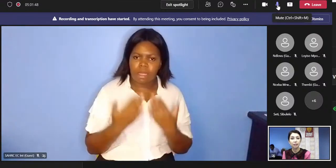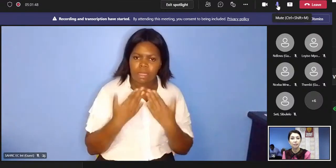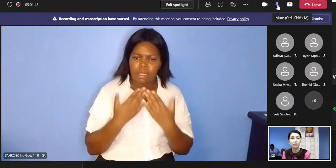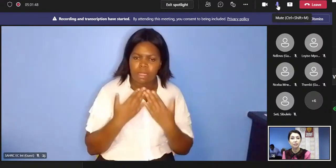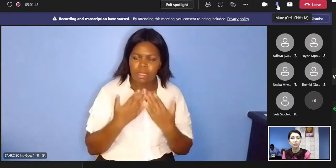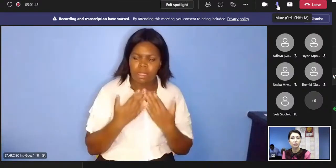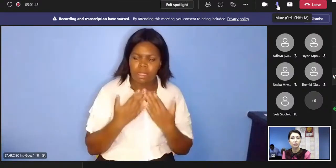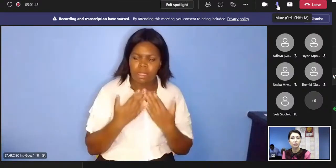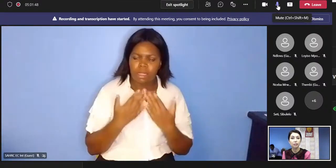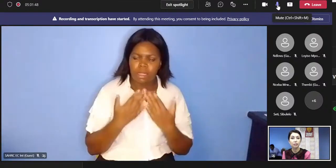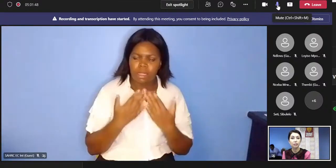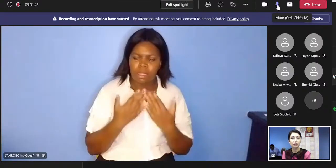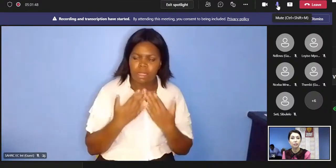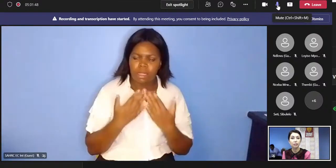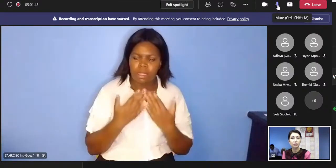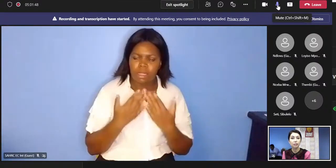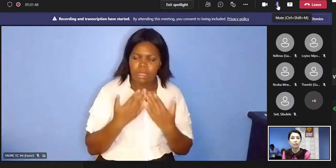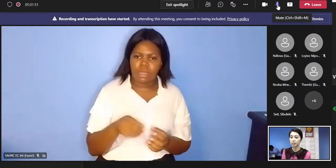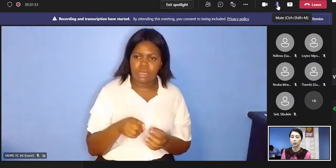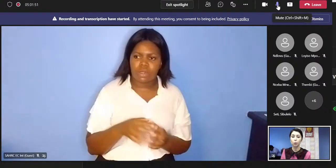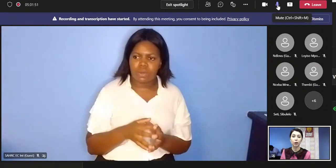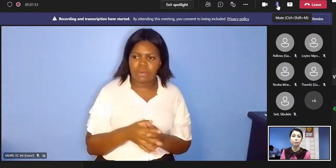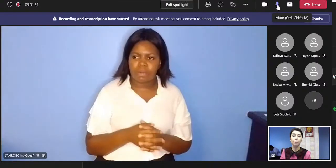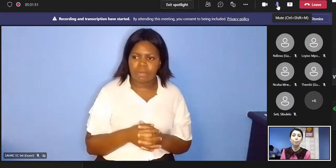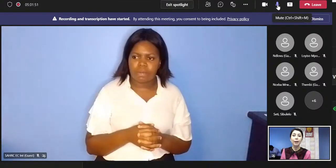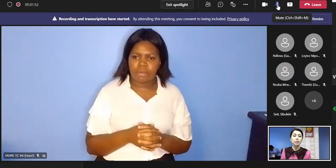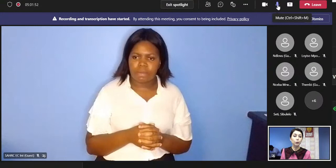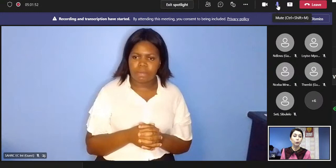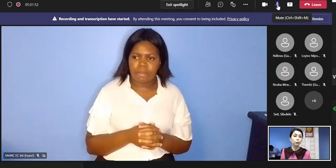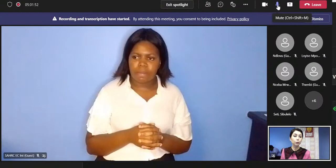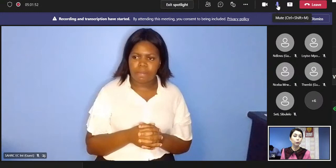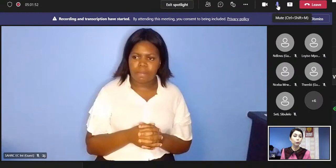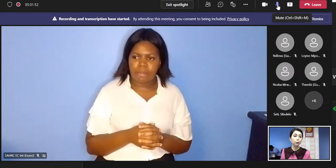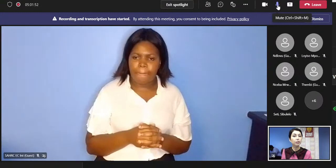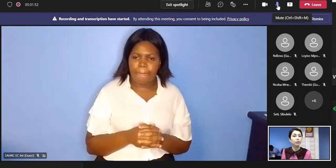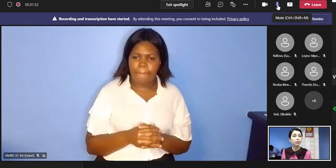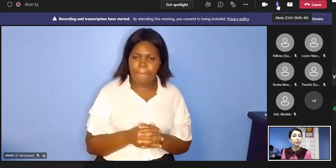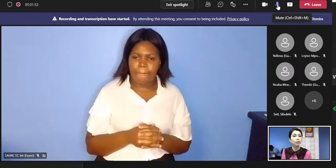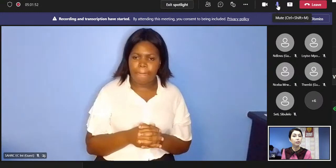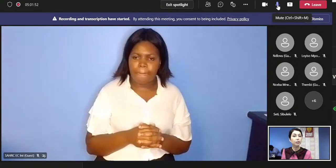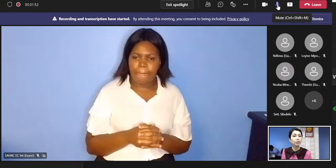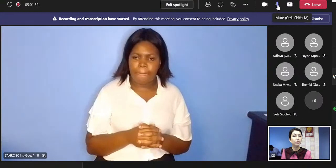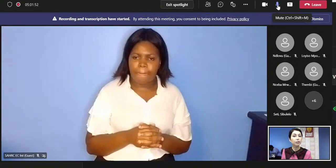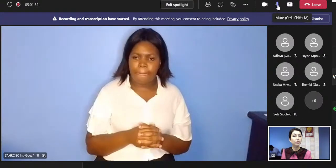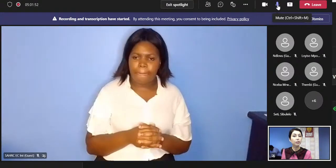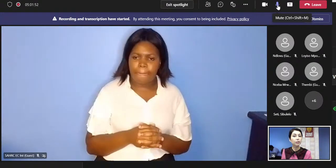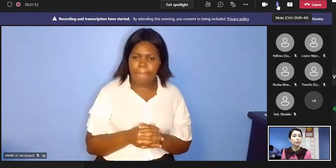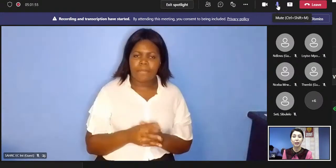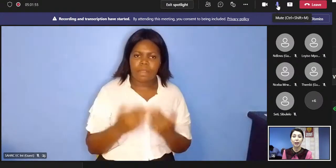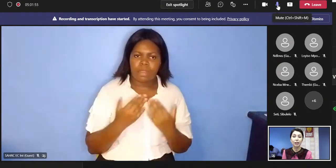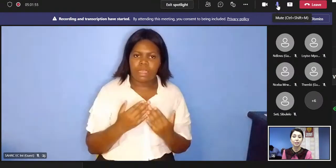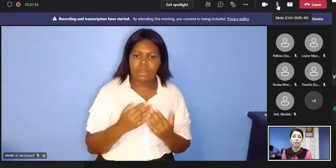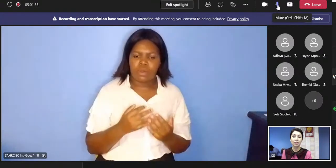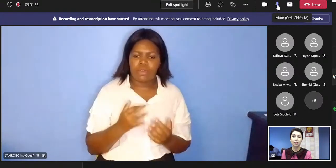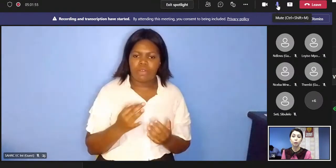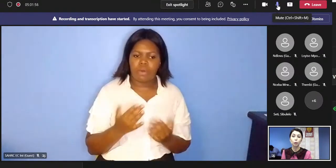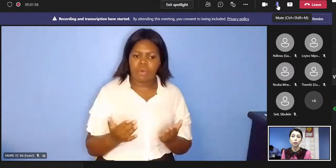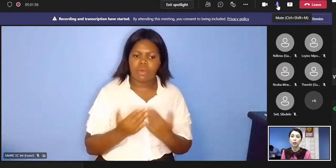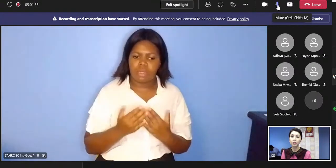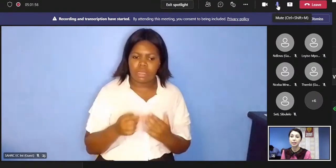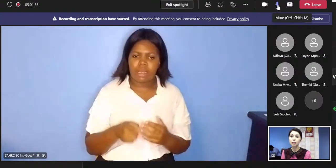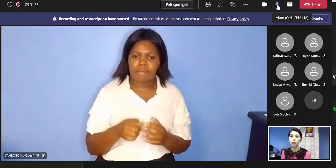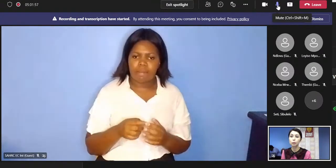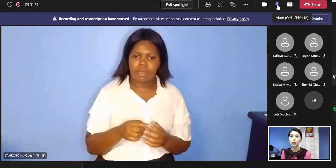That is definitely also something very important for this inquiry. So without further ado then, thank you very much for coming, and for